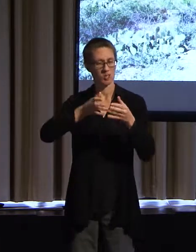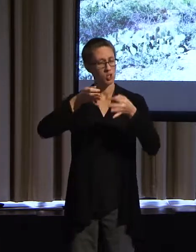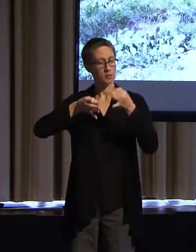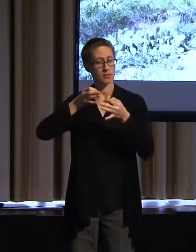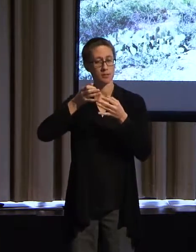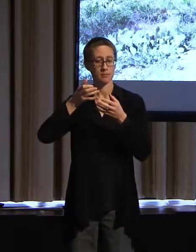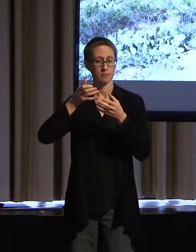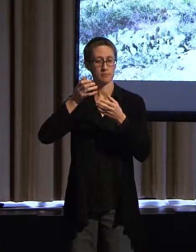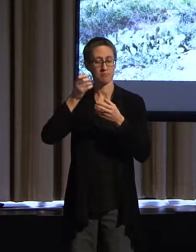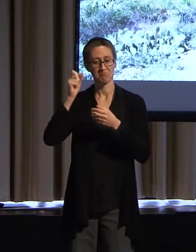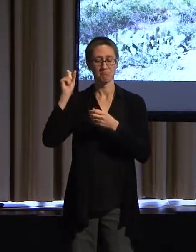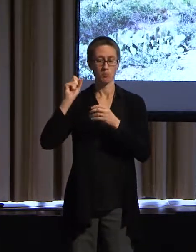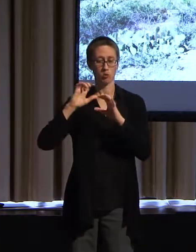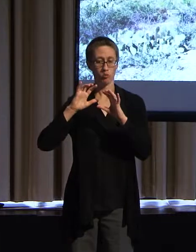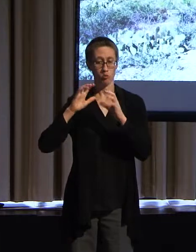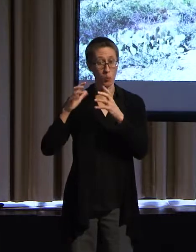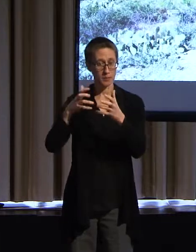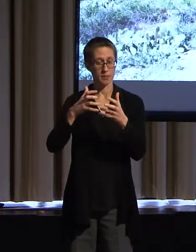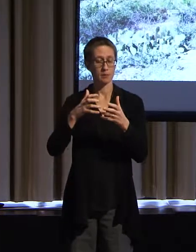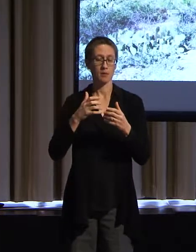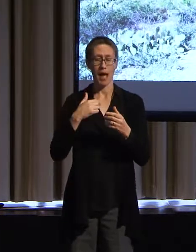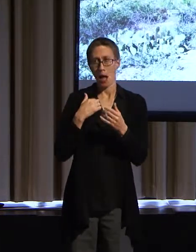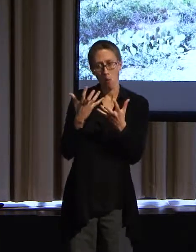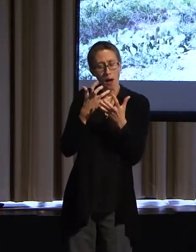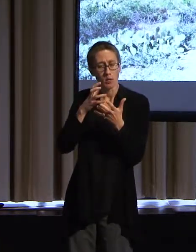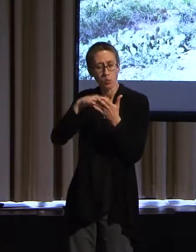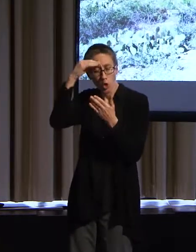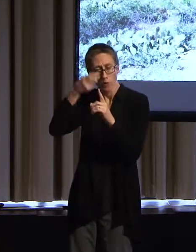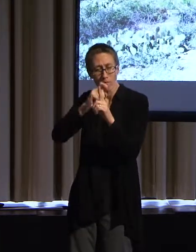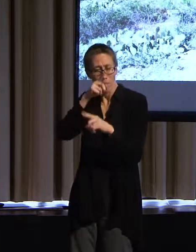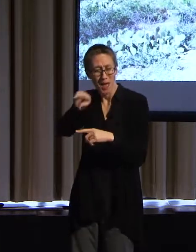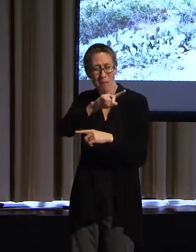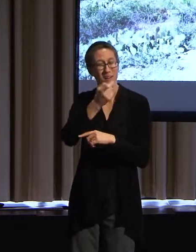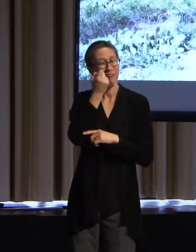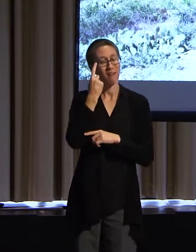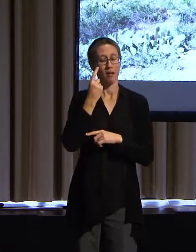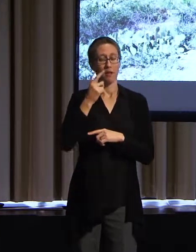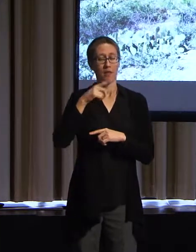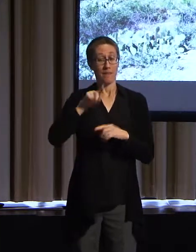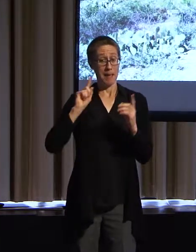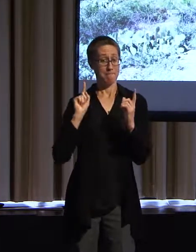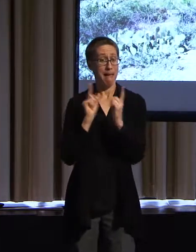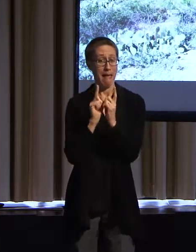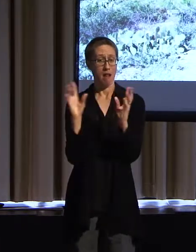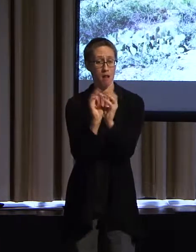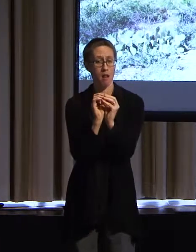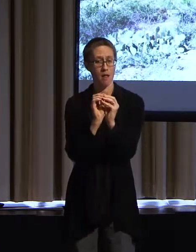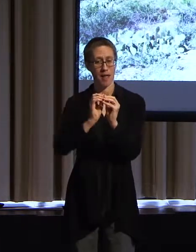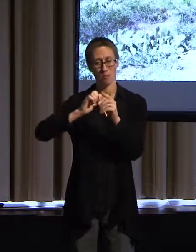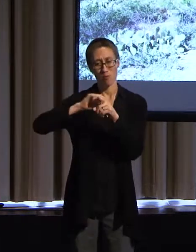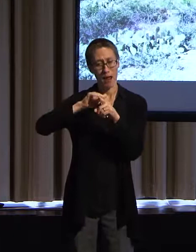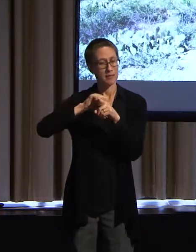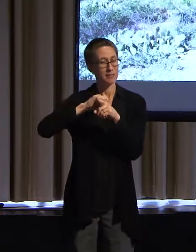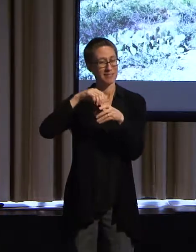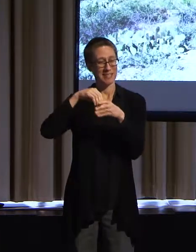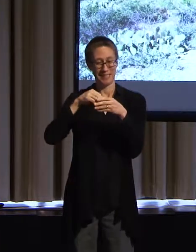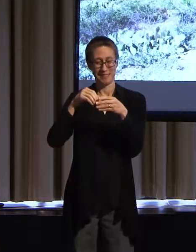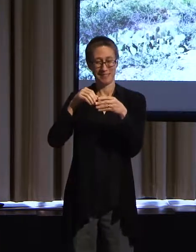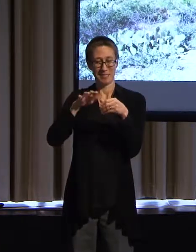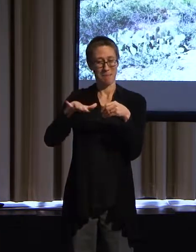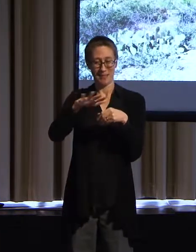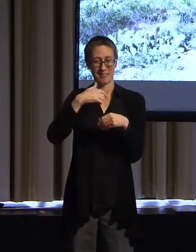to learn from, met and practiced in inaccessible spaces. Looking for support in self-help books,